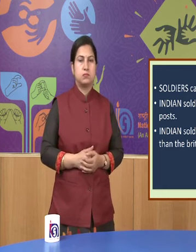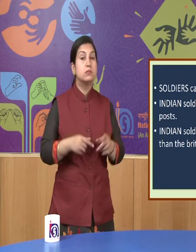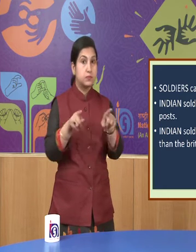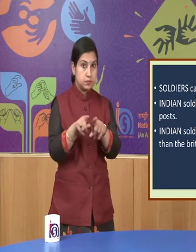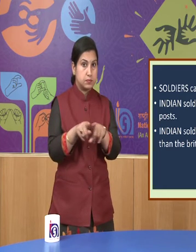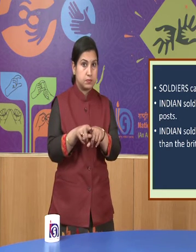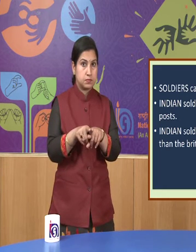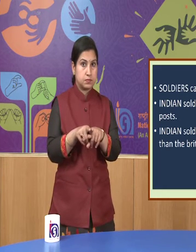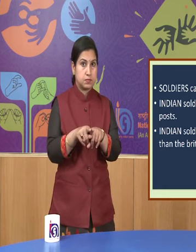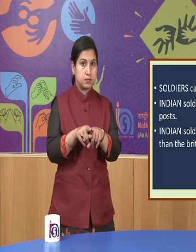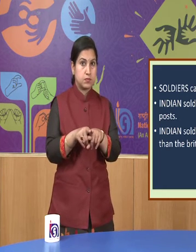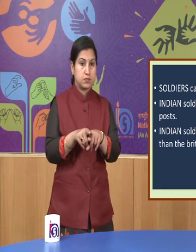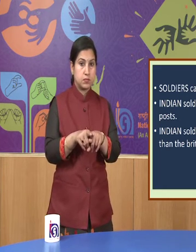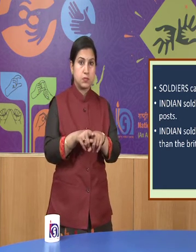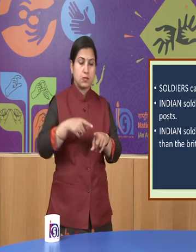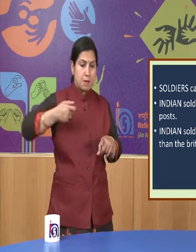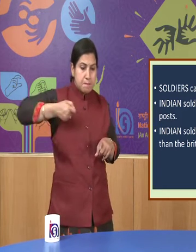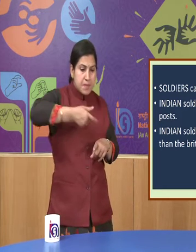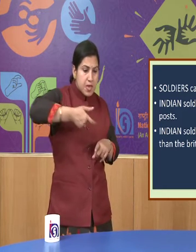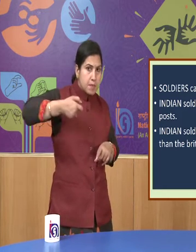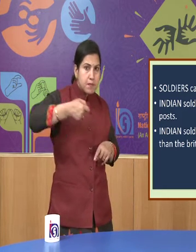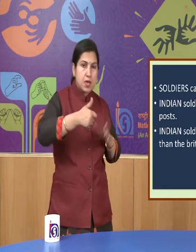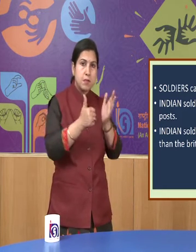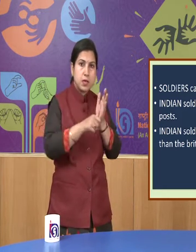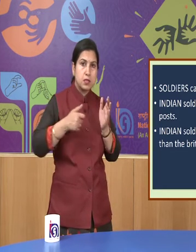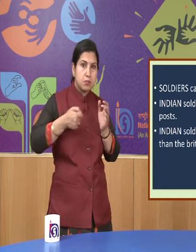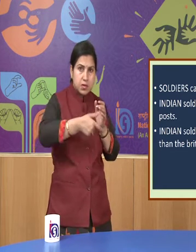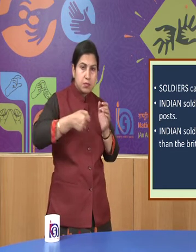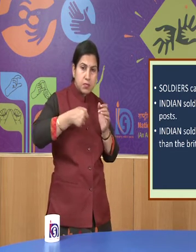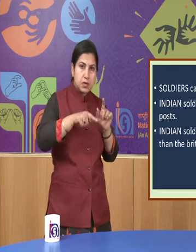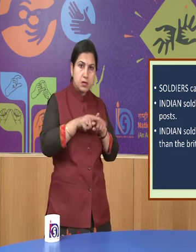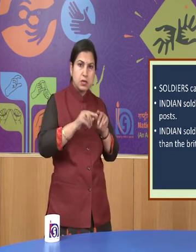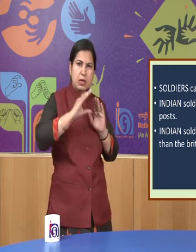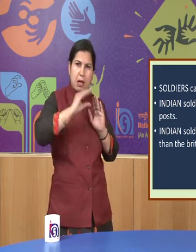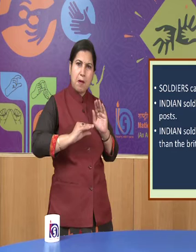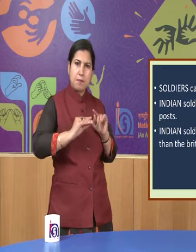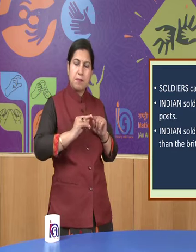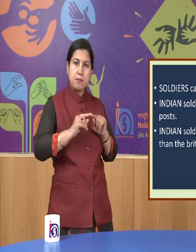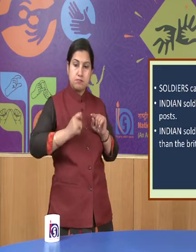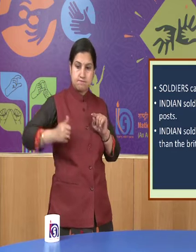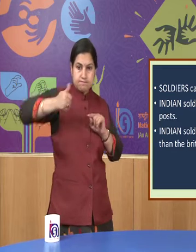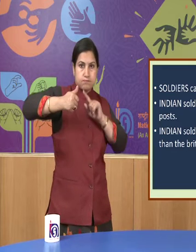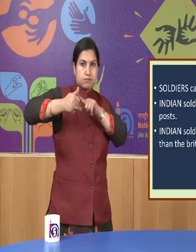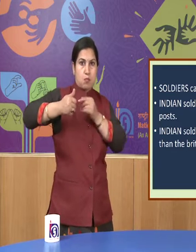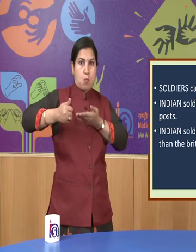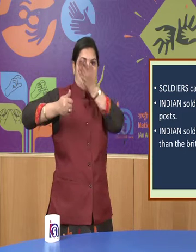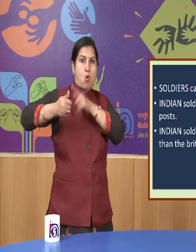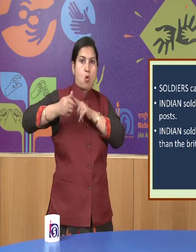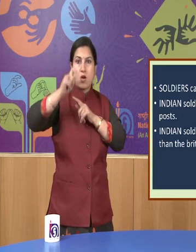And also, the salaries of Indian soldiers were less than those of